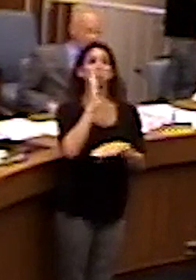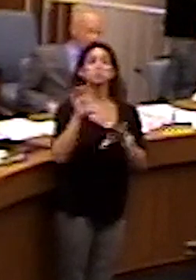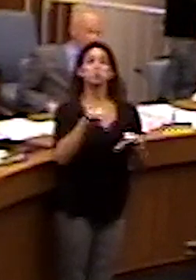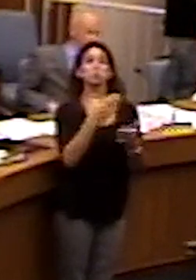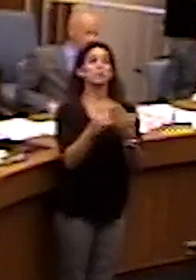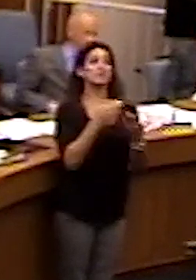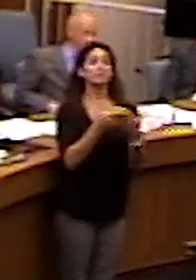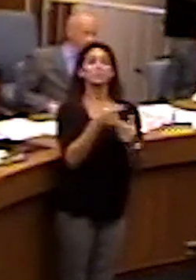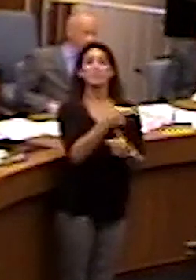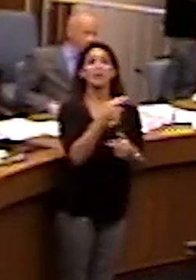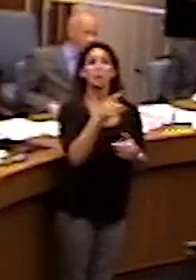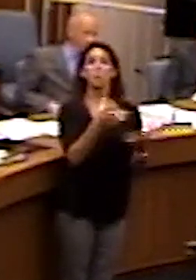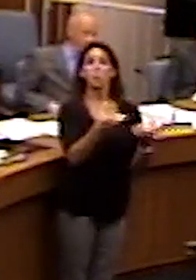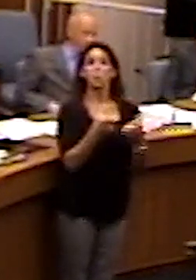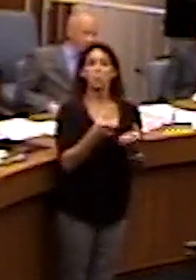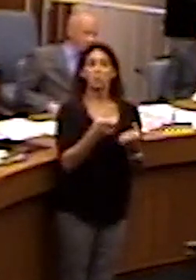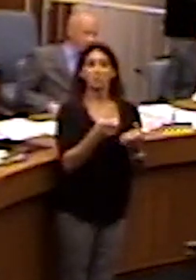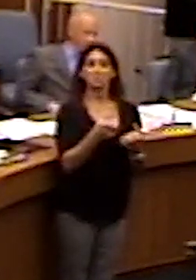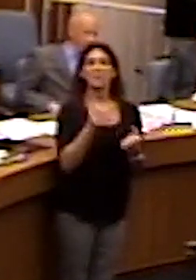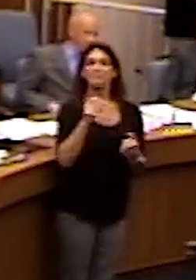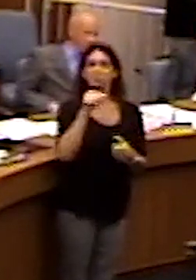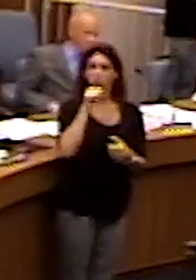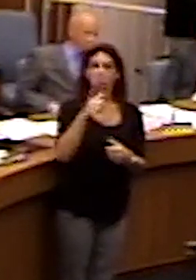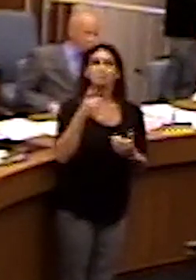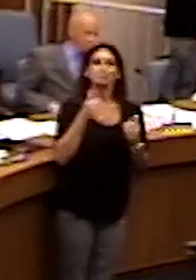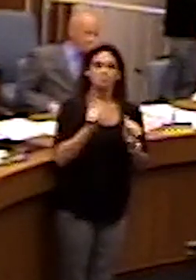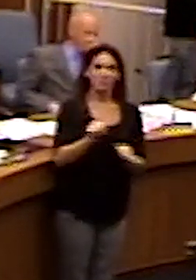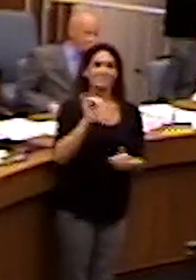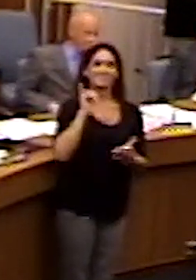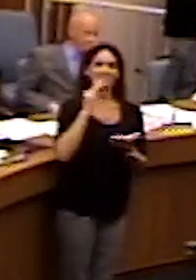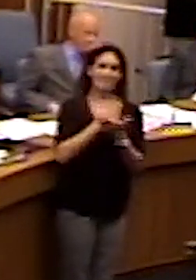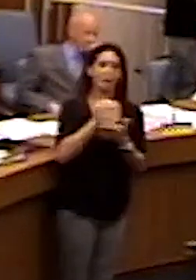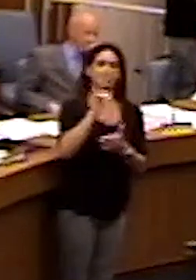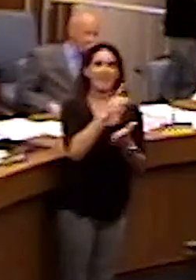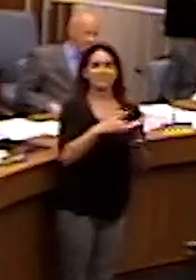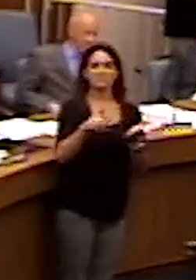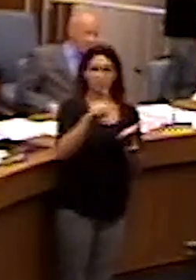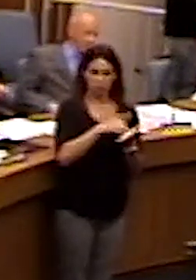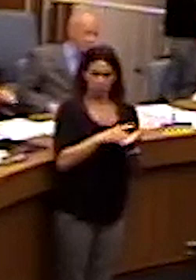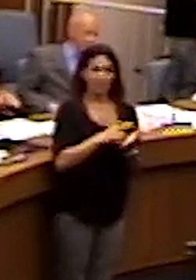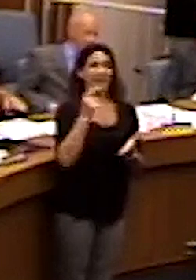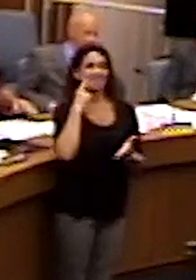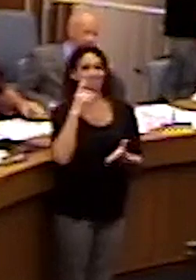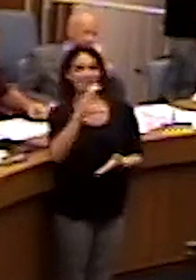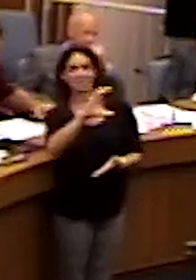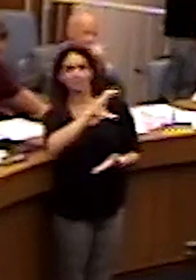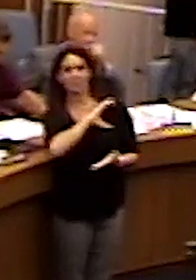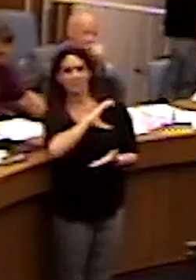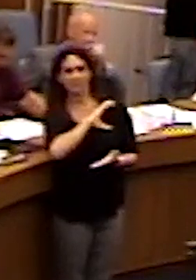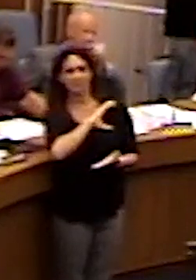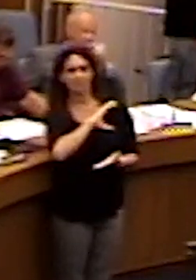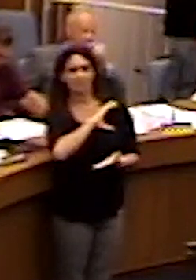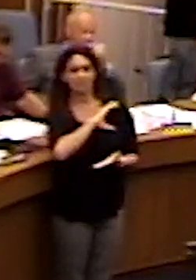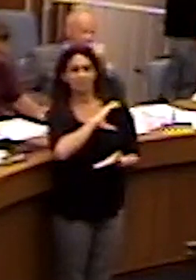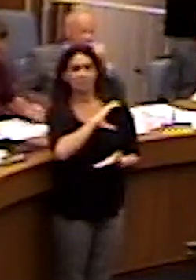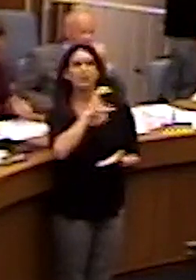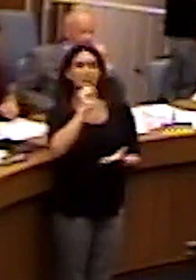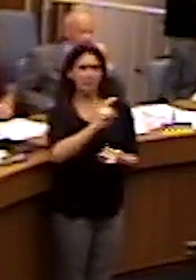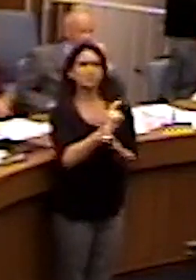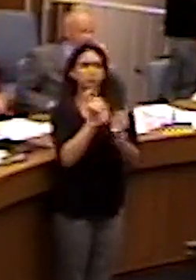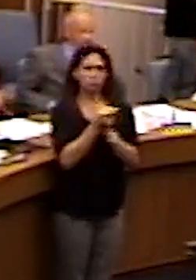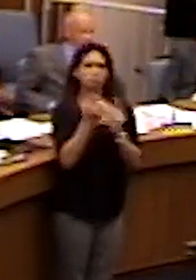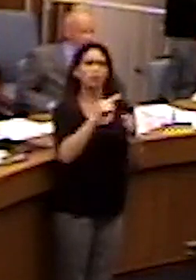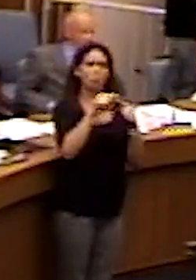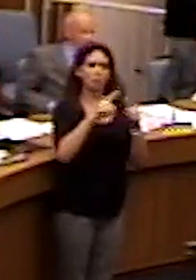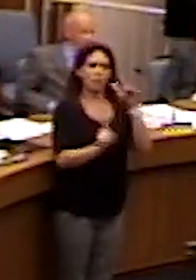and they don't try to stop this when it's in progress. And I think the police can turn it around when they go